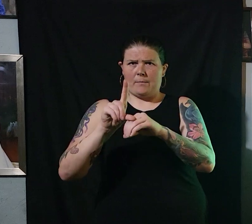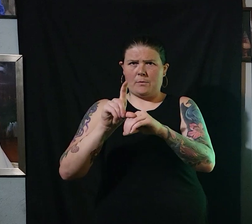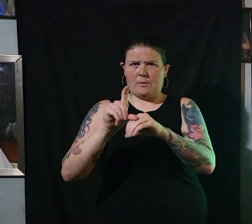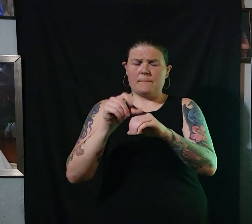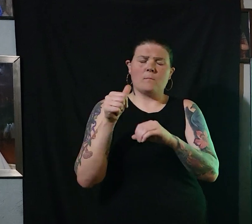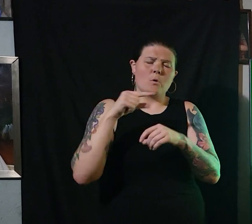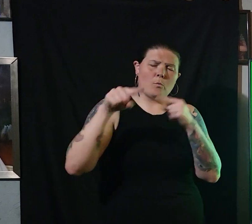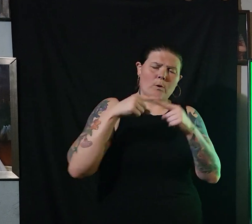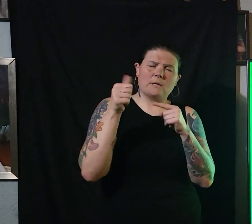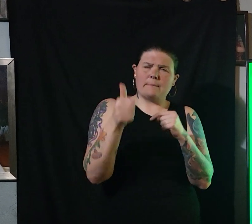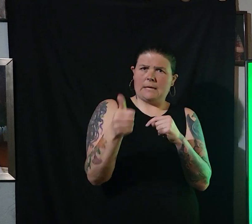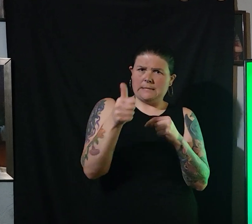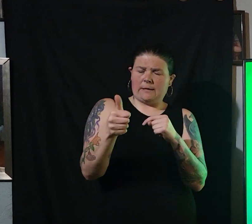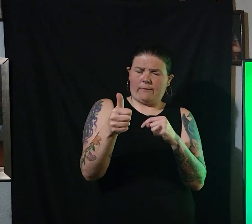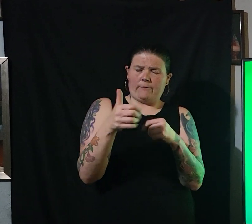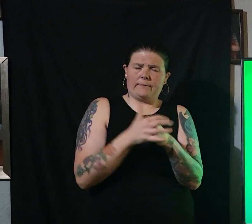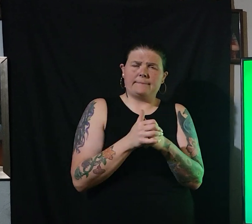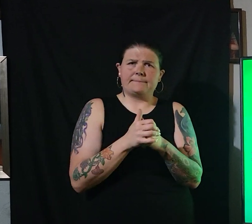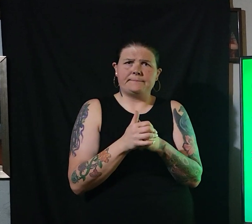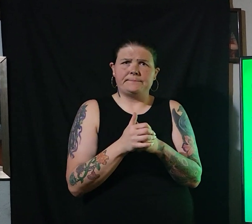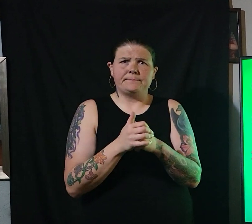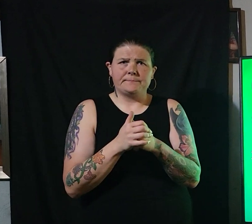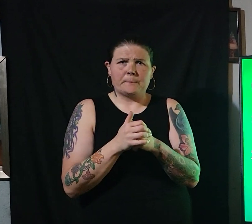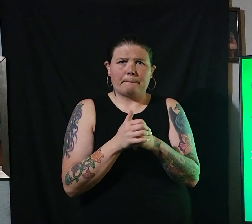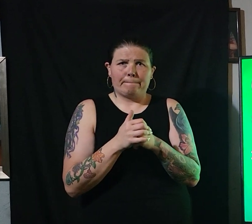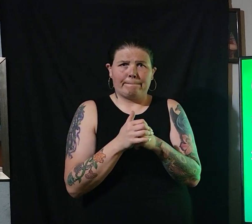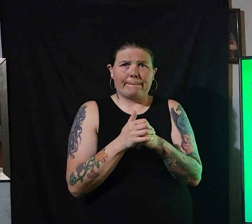all by itself.